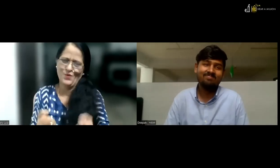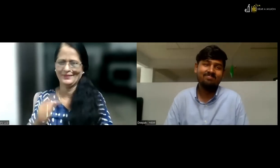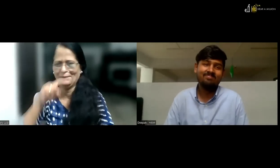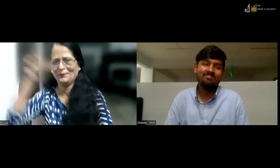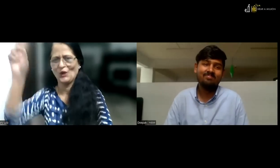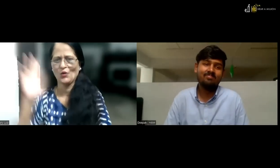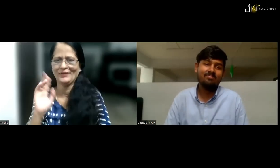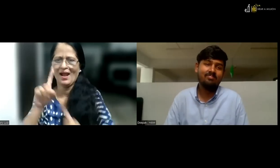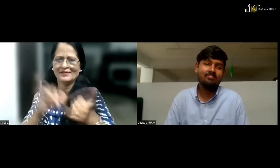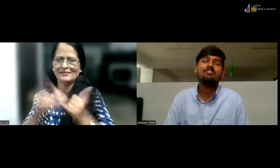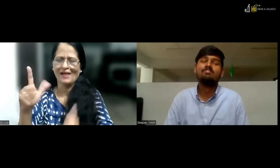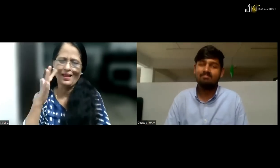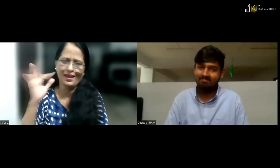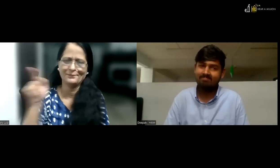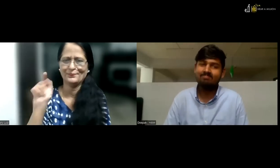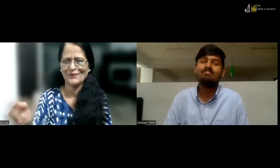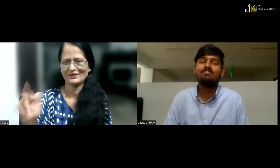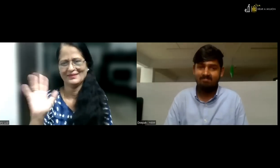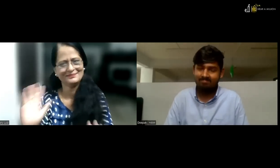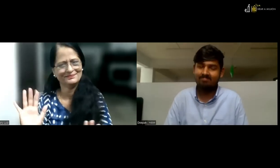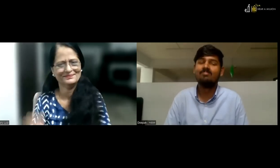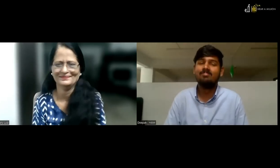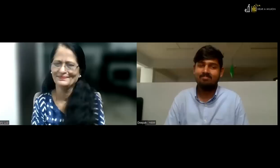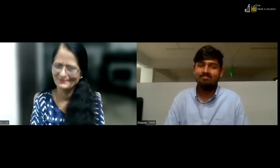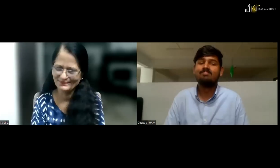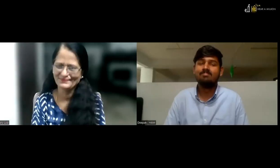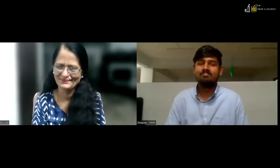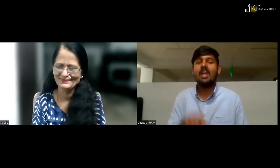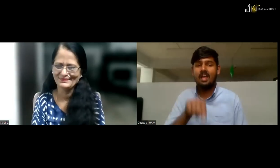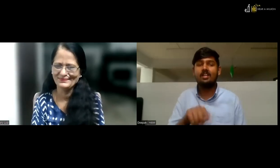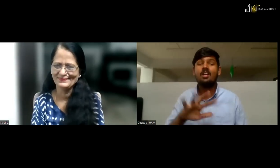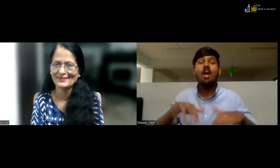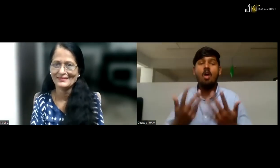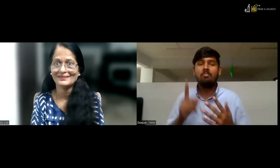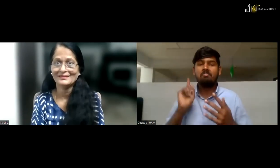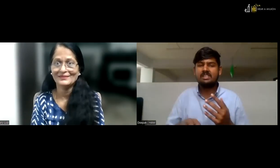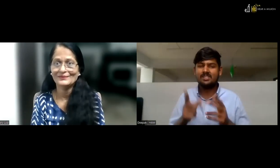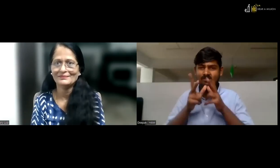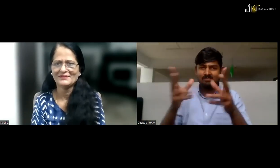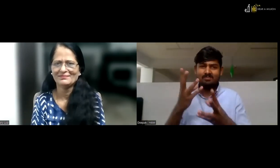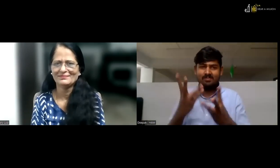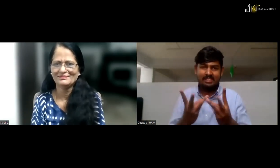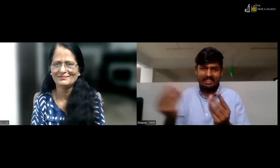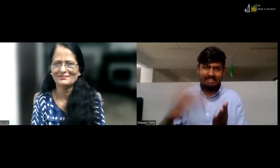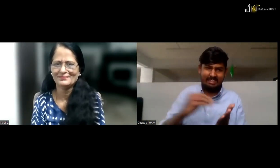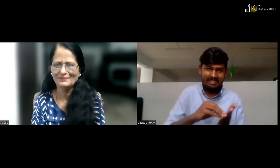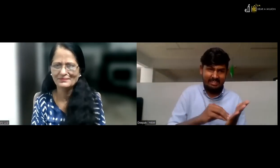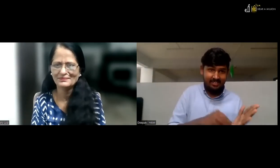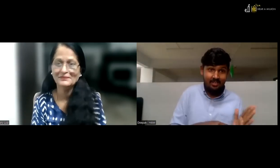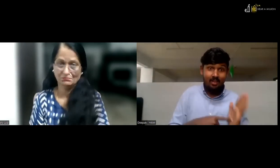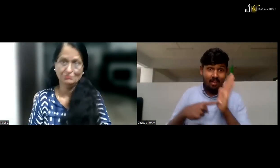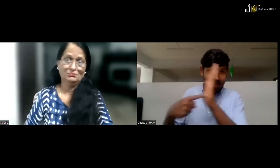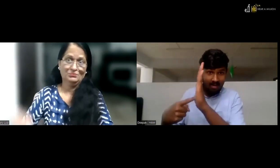acquired the sign language, whose mother tongue is sign language, So this is absolutely right to gather